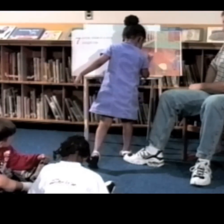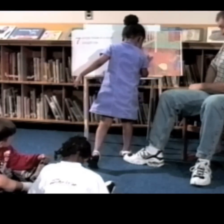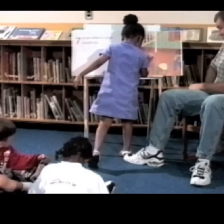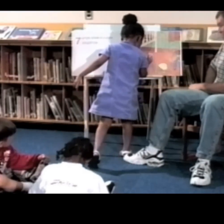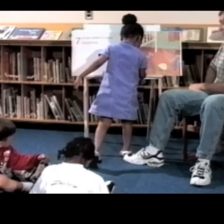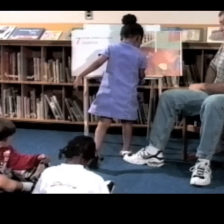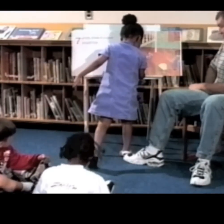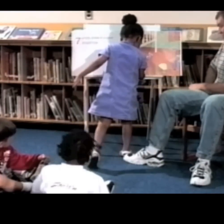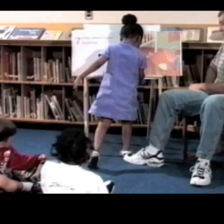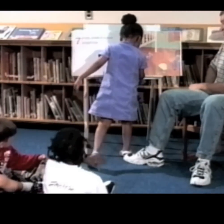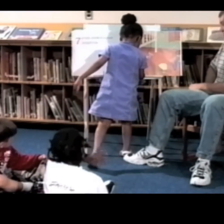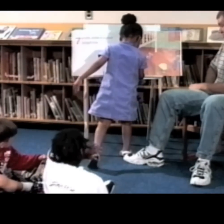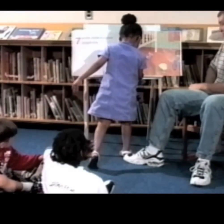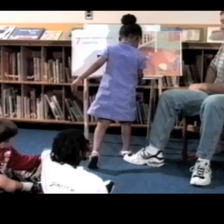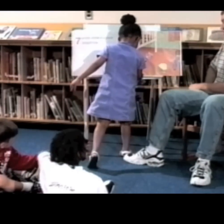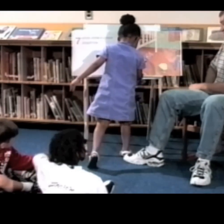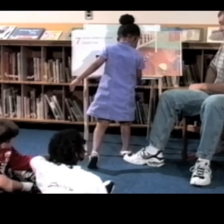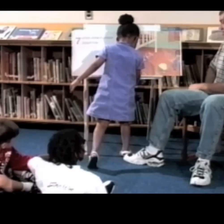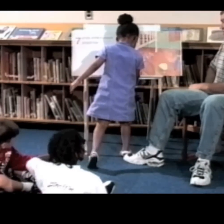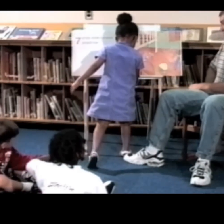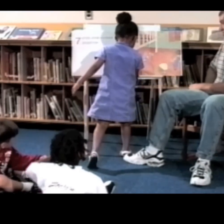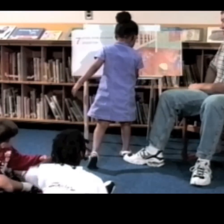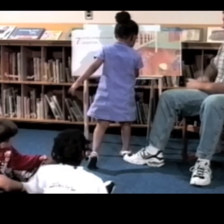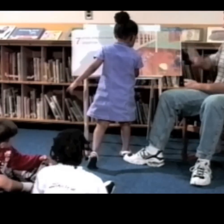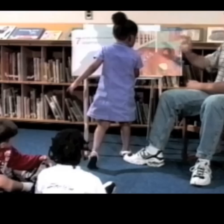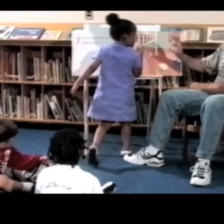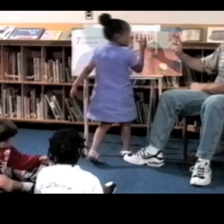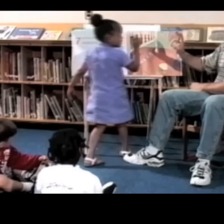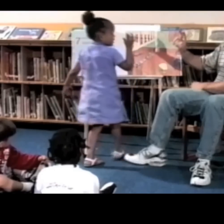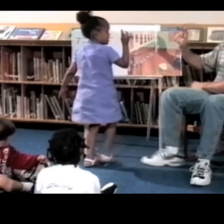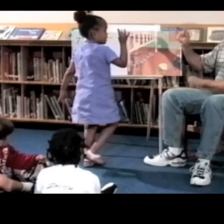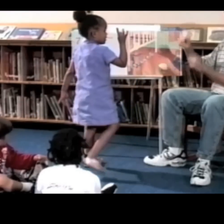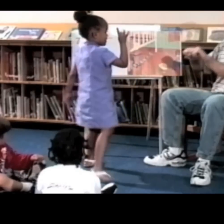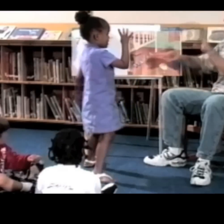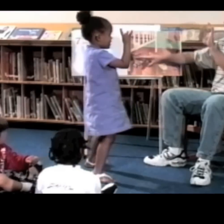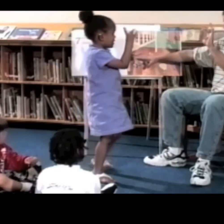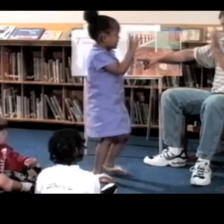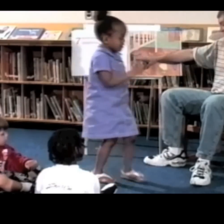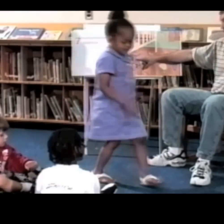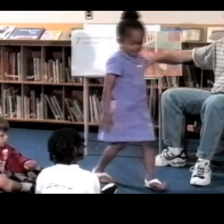One, two, 3, 4, 5, 6, 7, 8. 7 and 8.